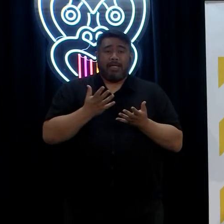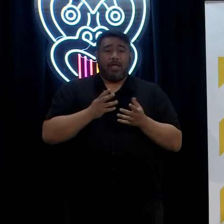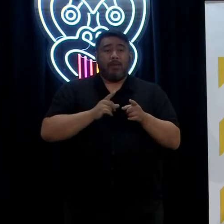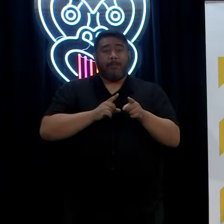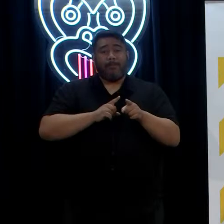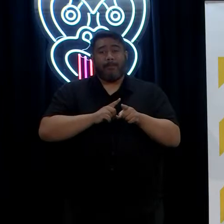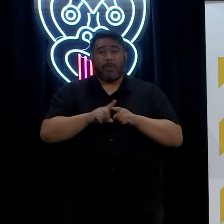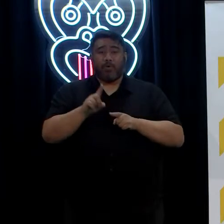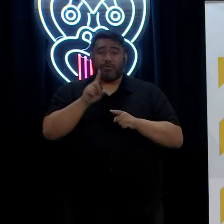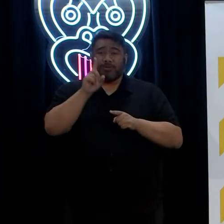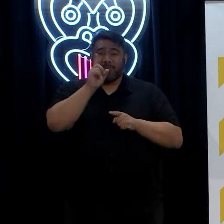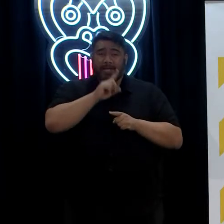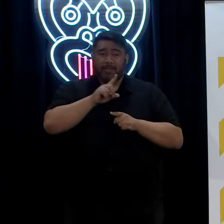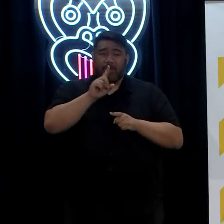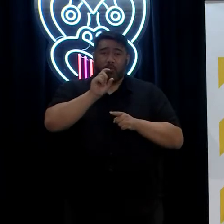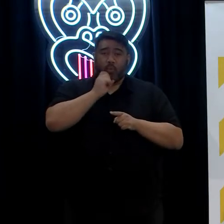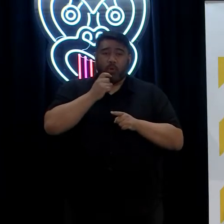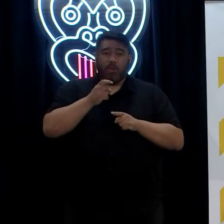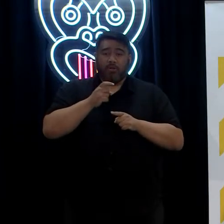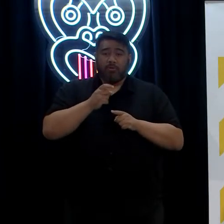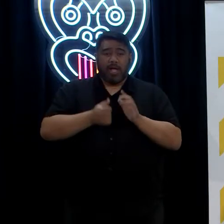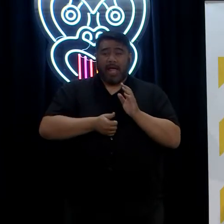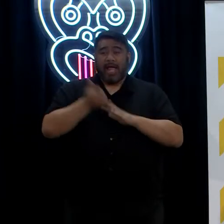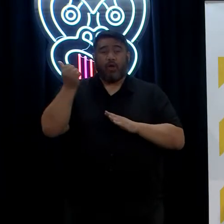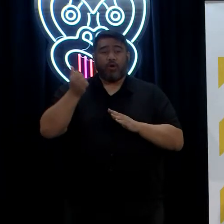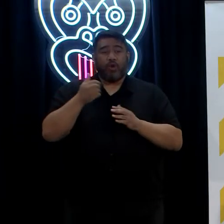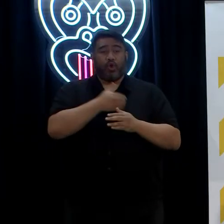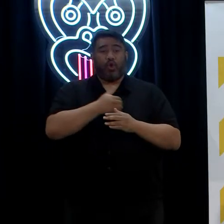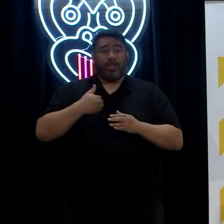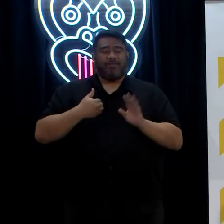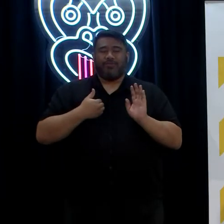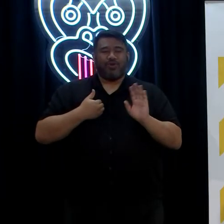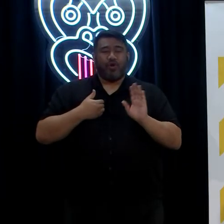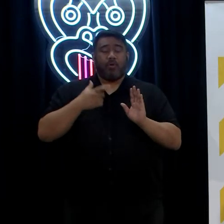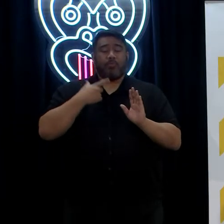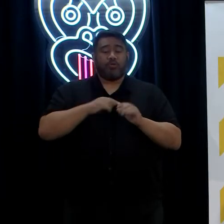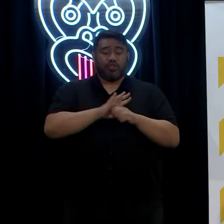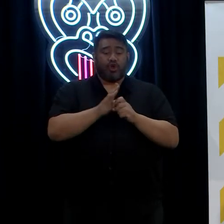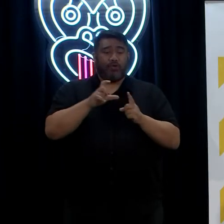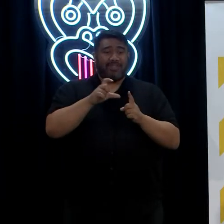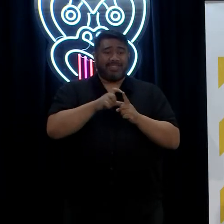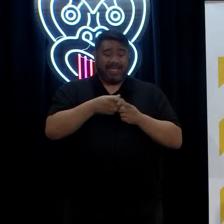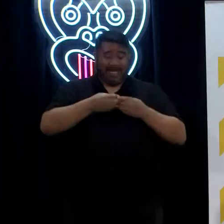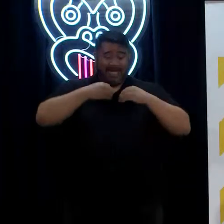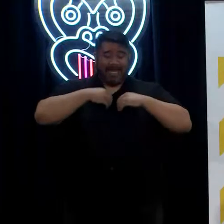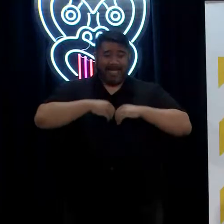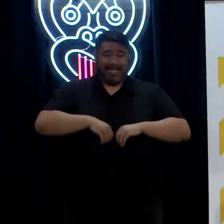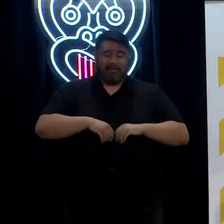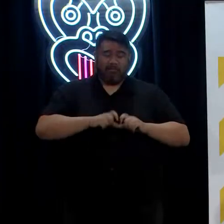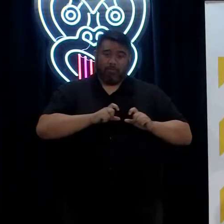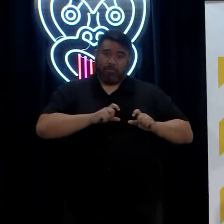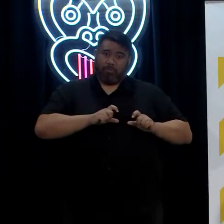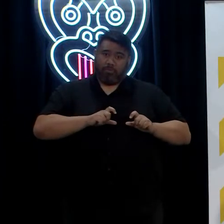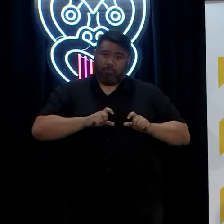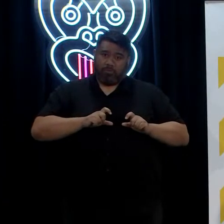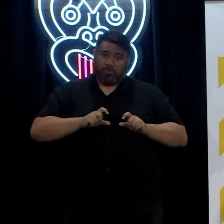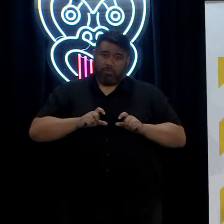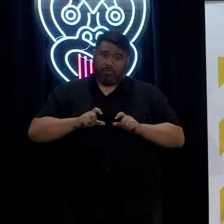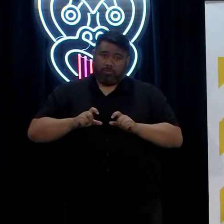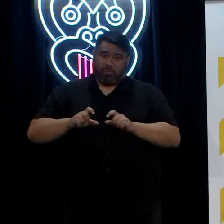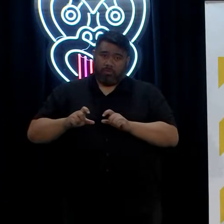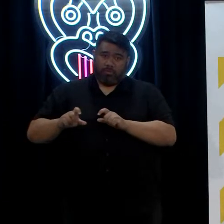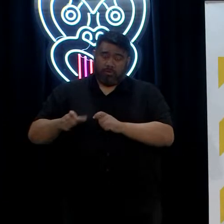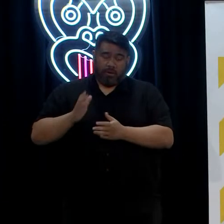than 14 days, because often what we're seeing with COVID is the symptoms persist, and it's the combination of the 2